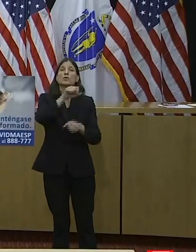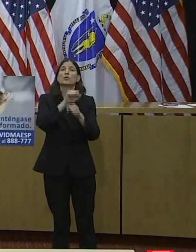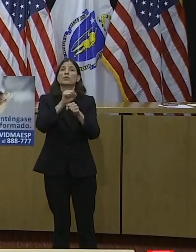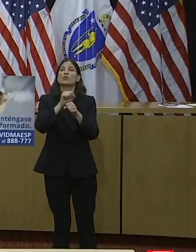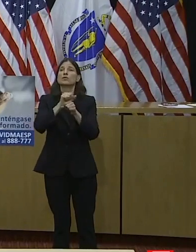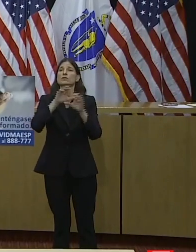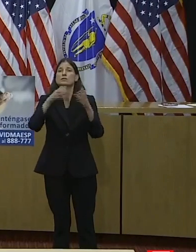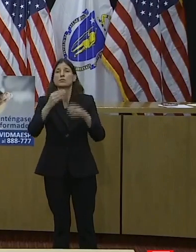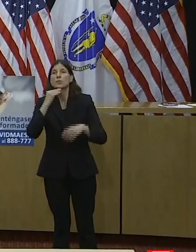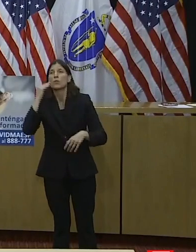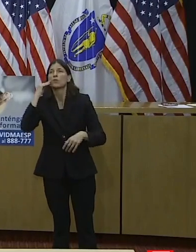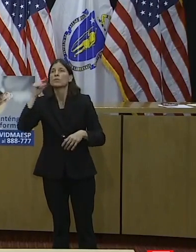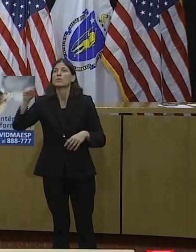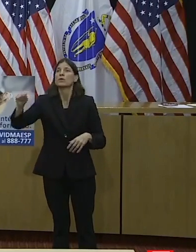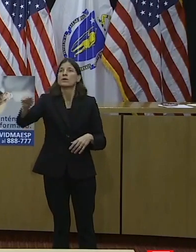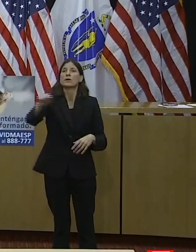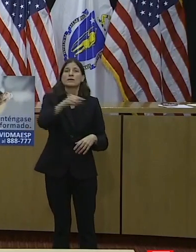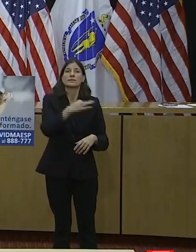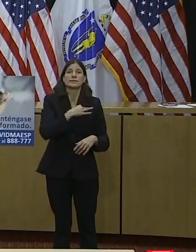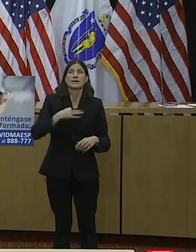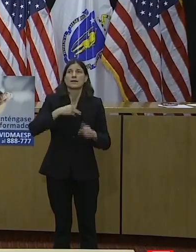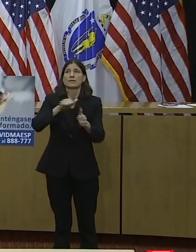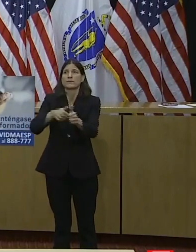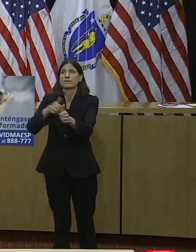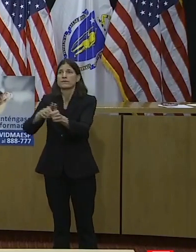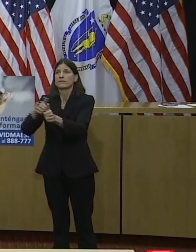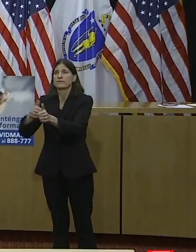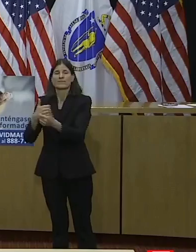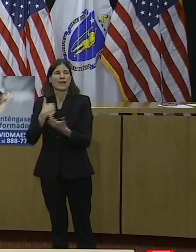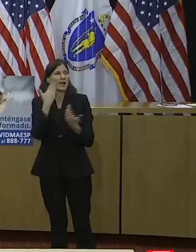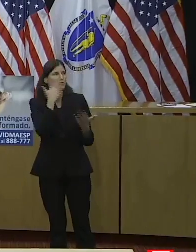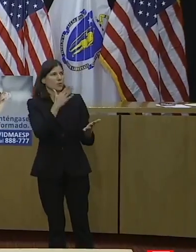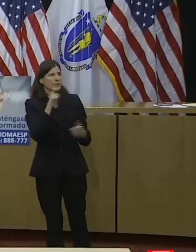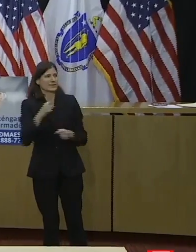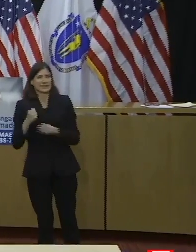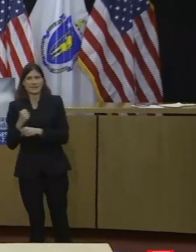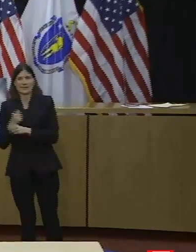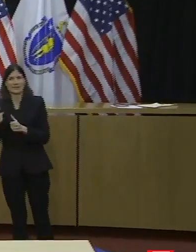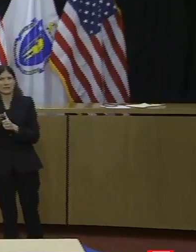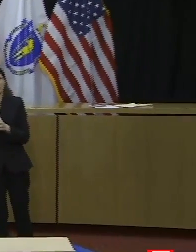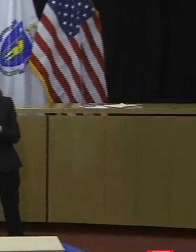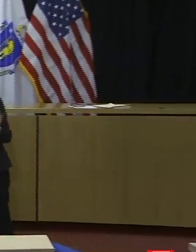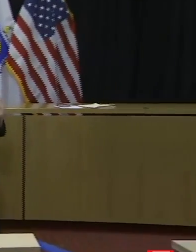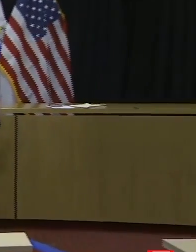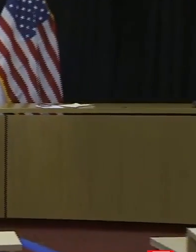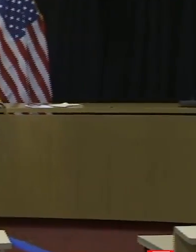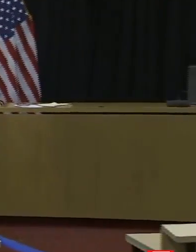portal. I just can't think of what the number is right this second. We can get back to you. We gotta get going.